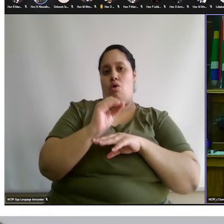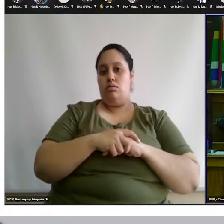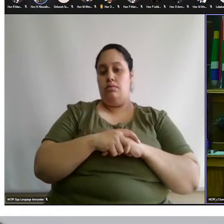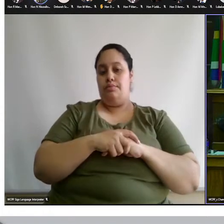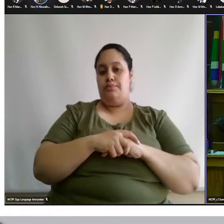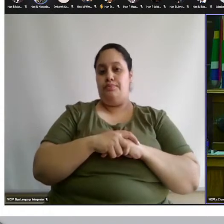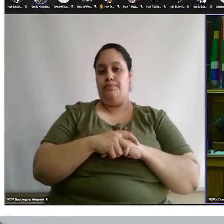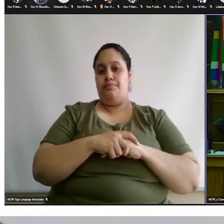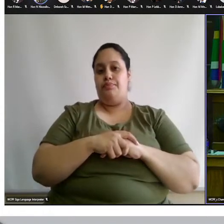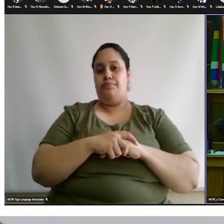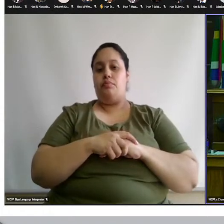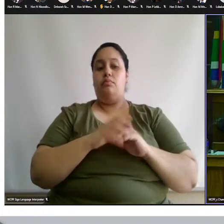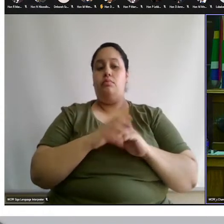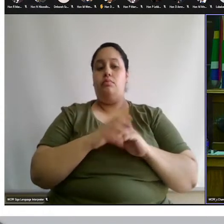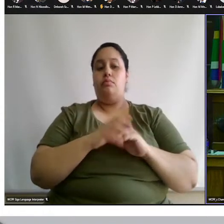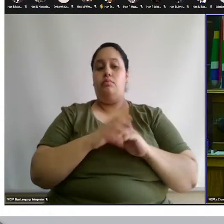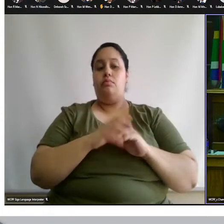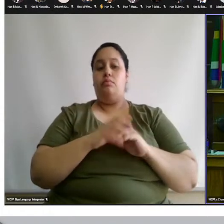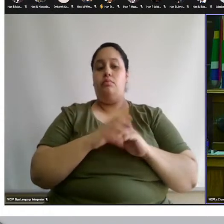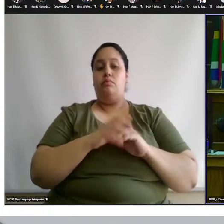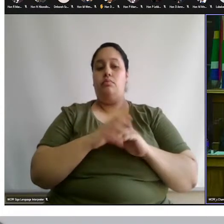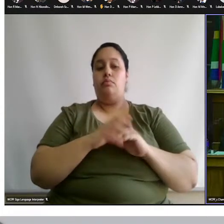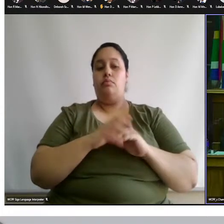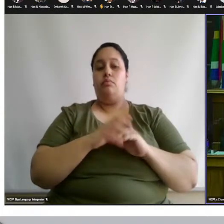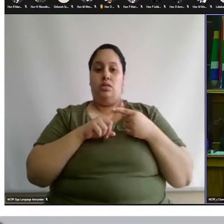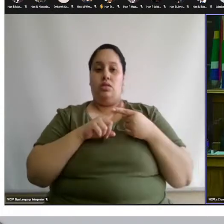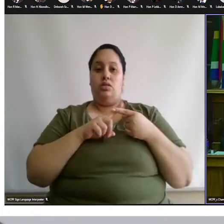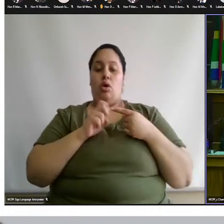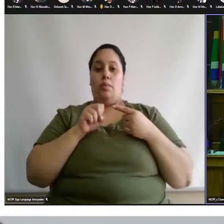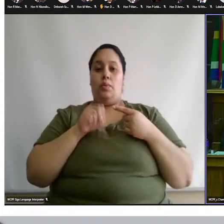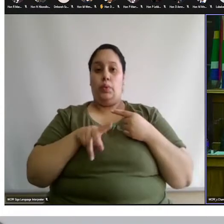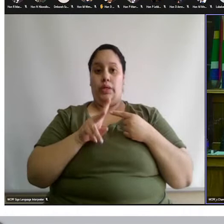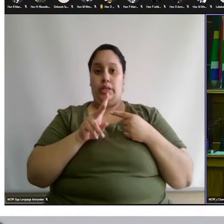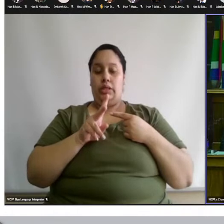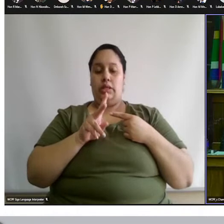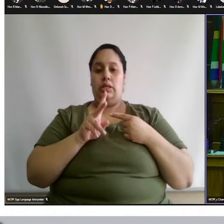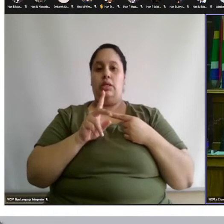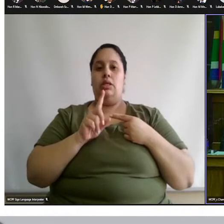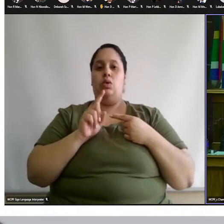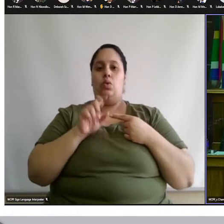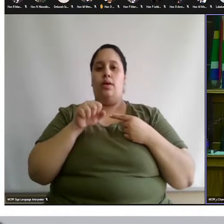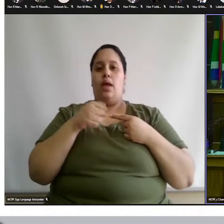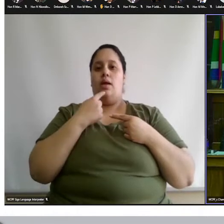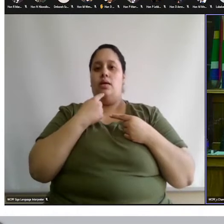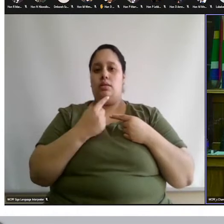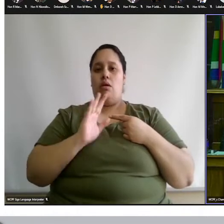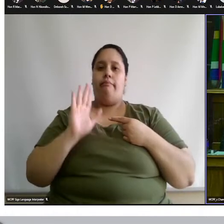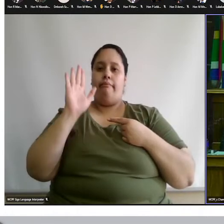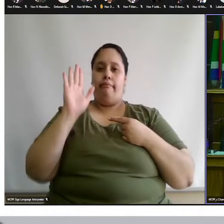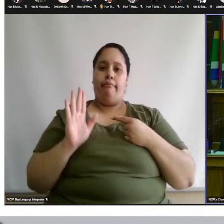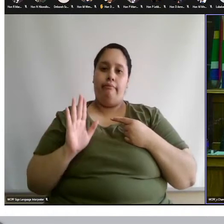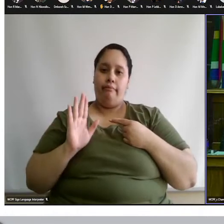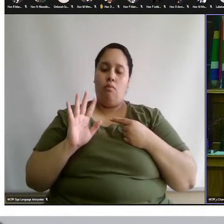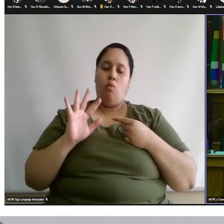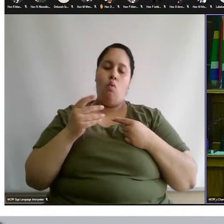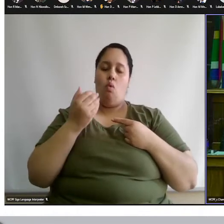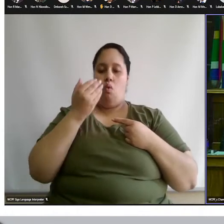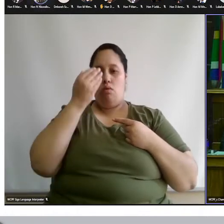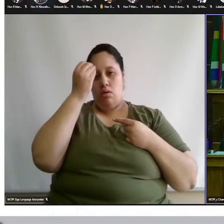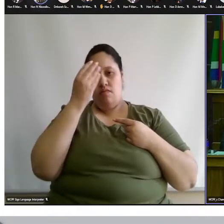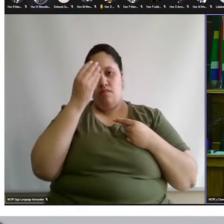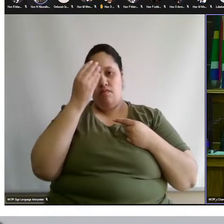In terms of the rules, you've got the first opportunity, and if you so wish, you indicate by raising your hand or indicate to the presiding officer